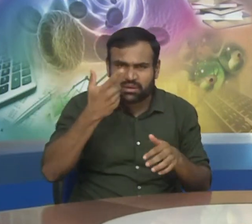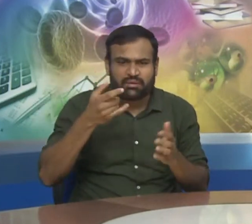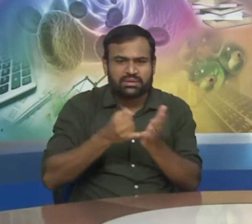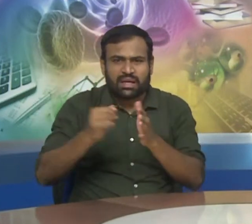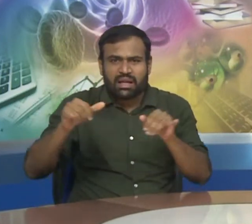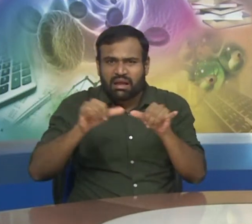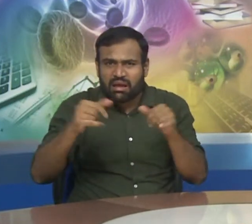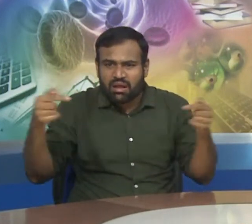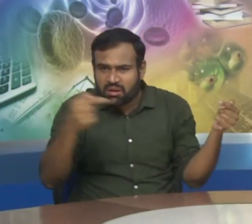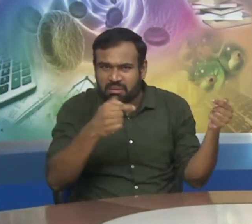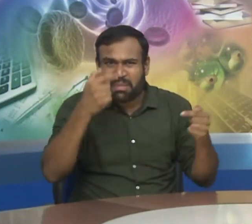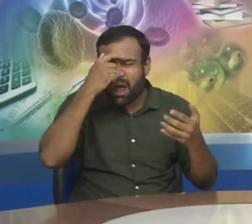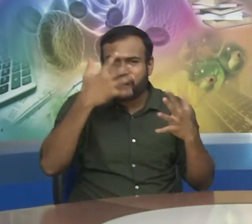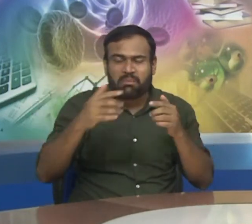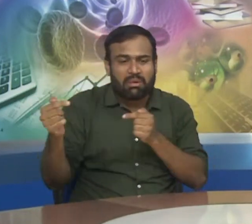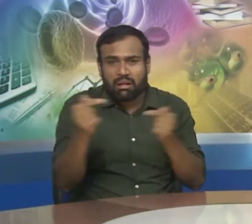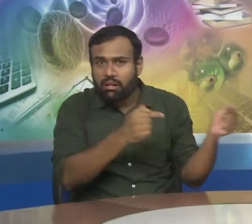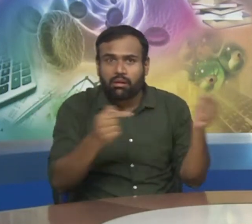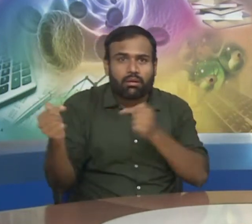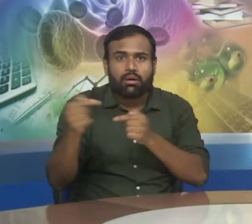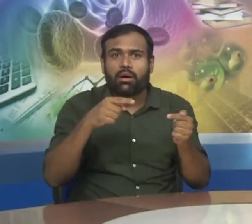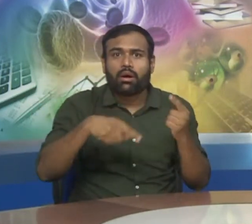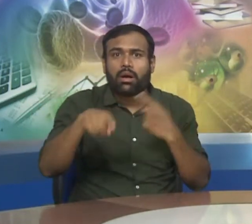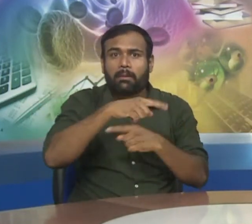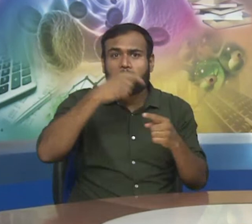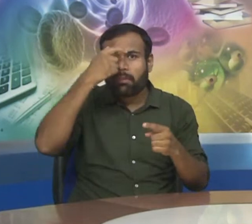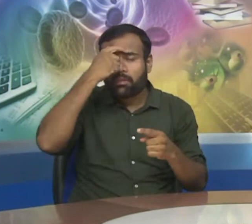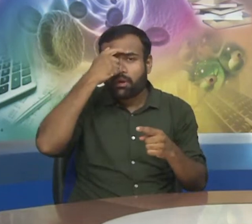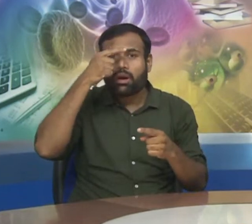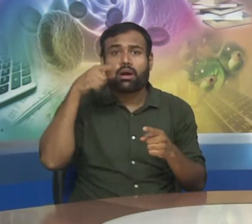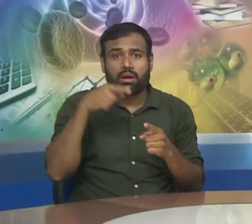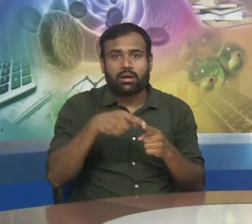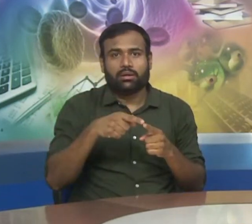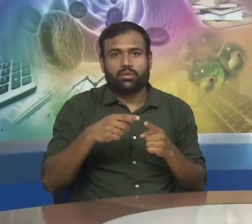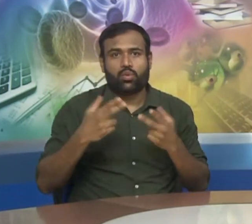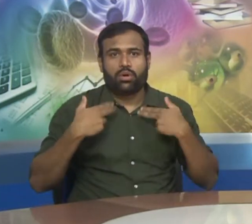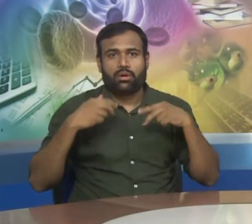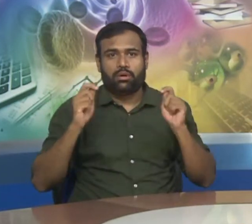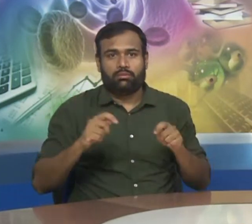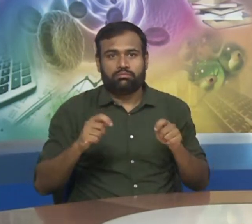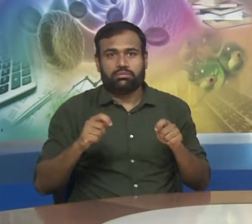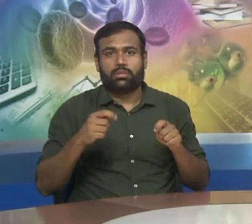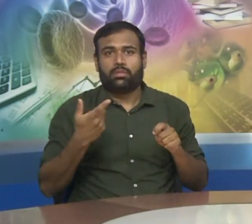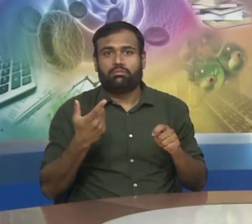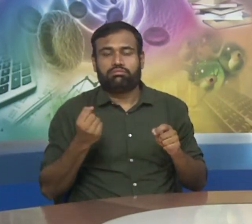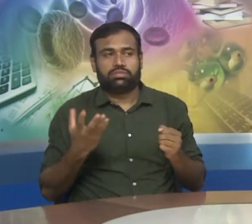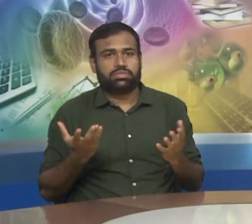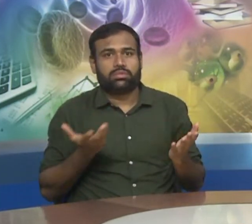it dash jurisdiction. Three options are available.